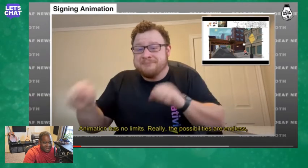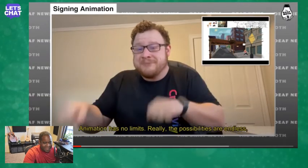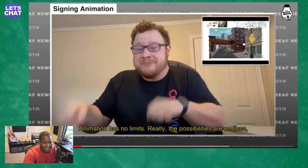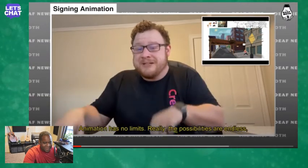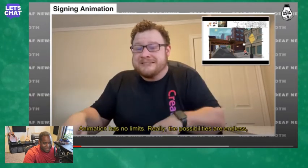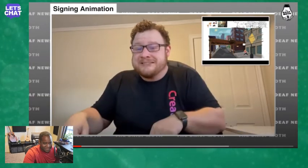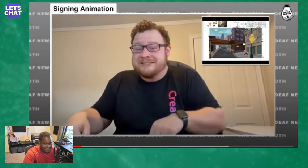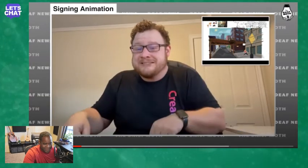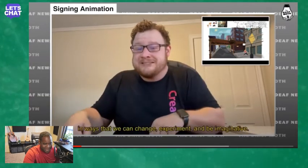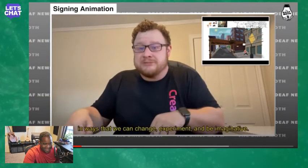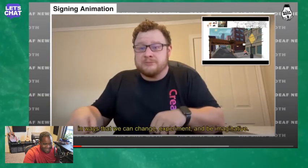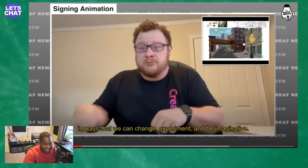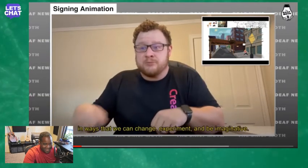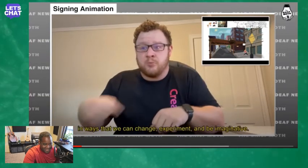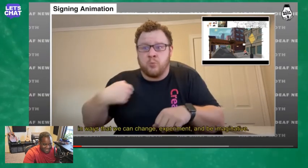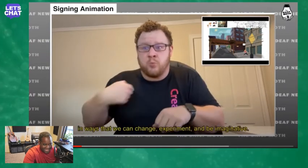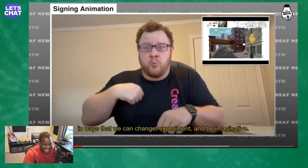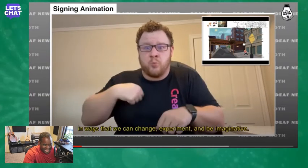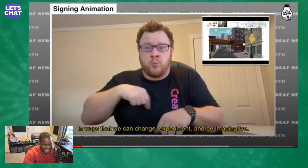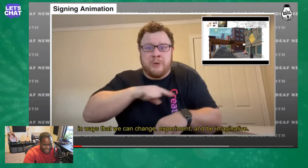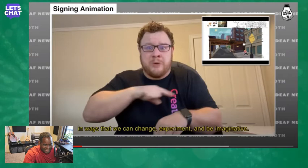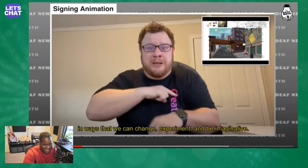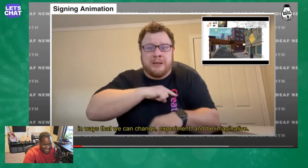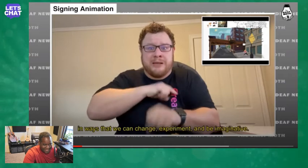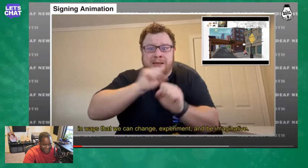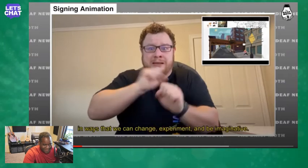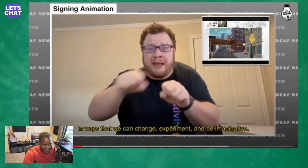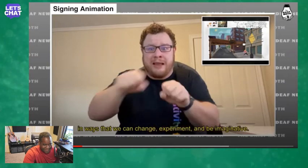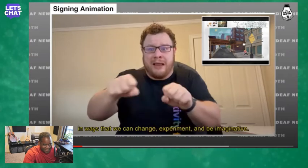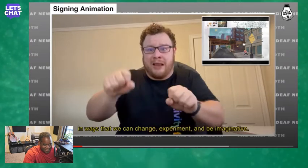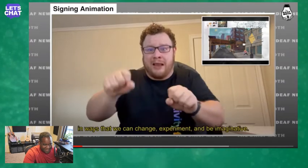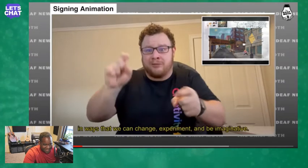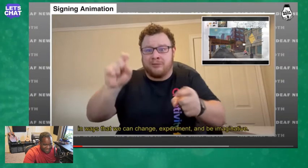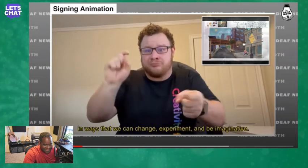No, he doesn't say possibilities are endless. He just says he can